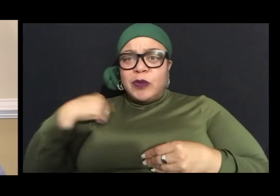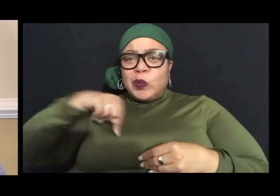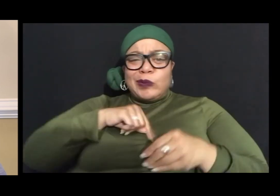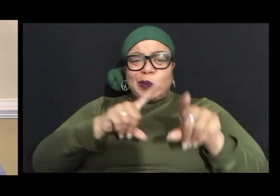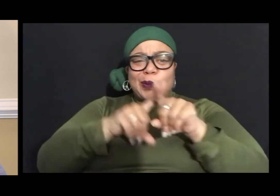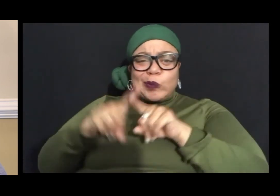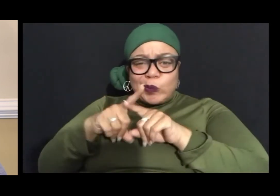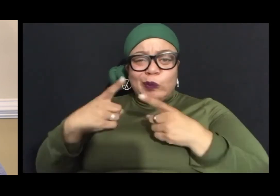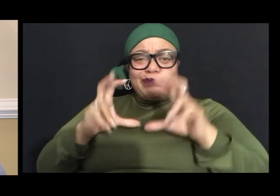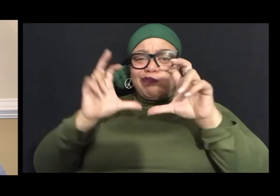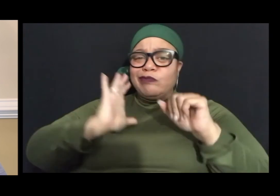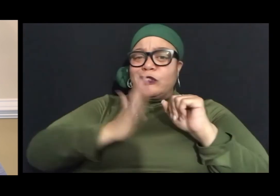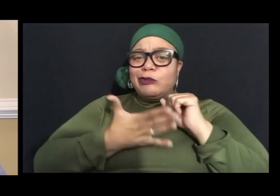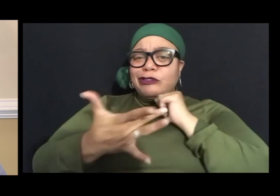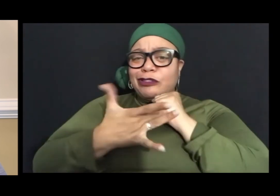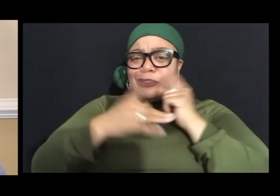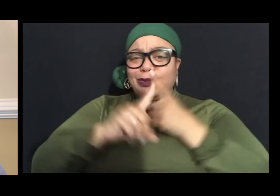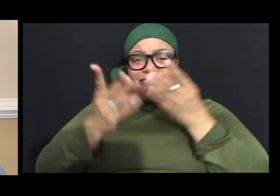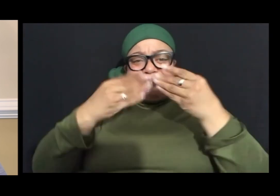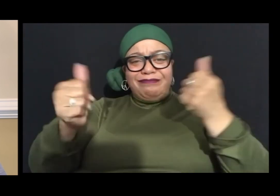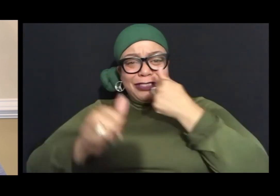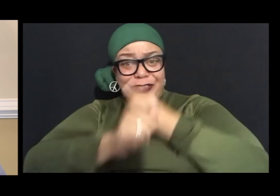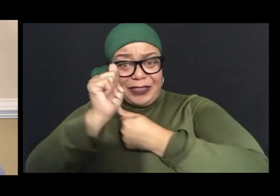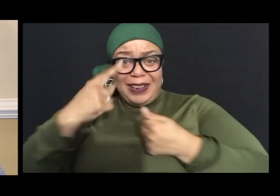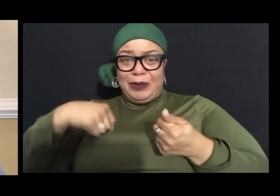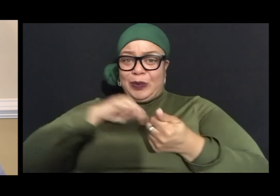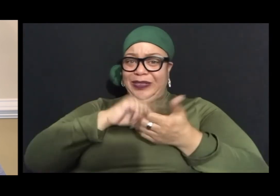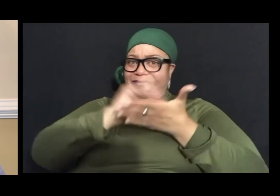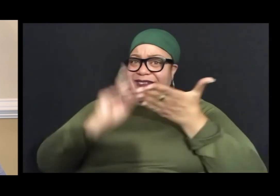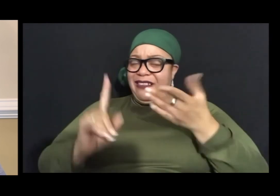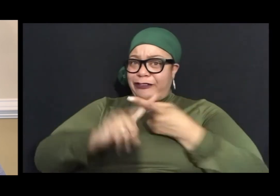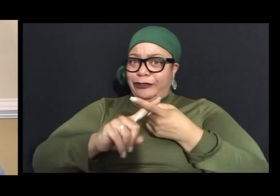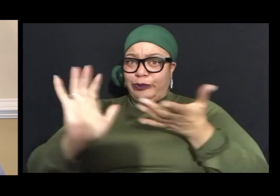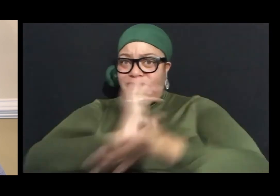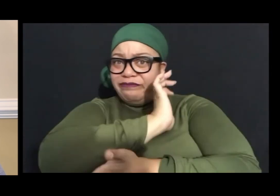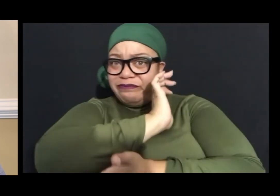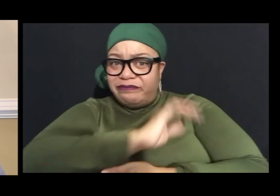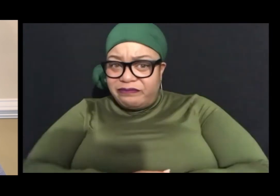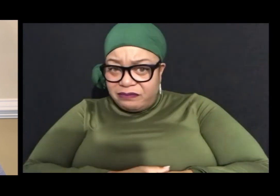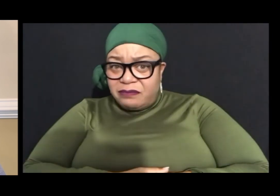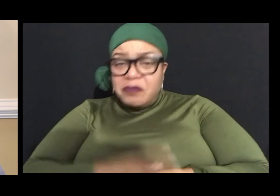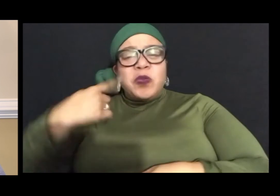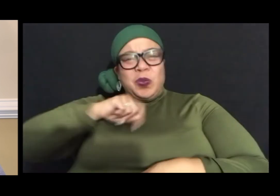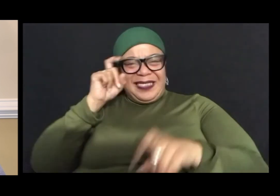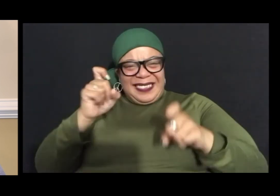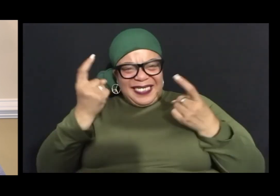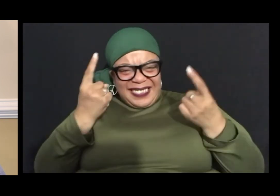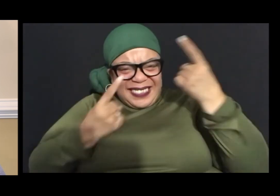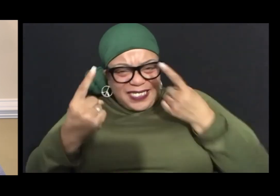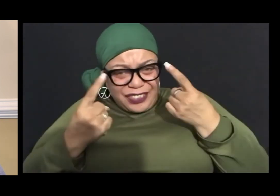the threat we designed it to eradicate. We need to consider asking questions that are